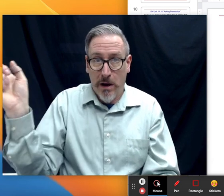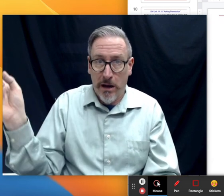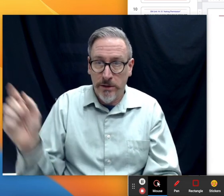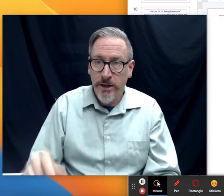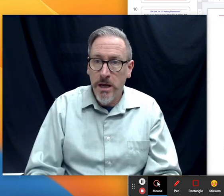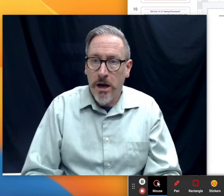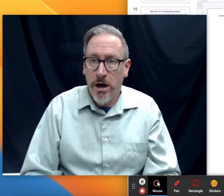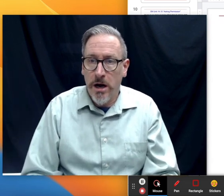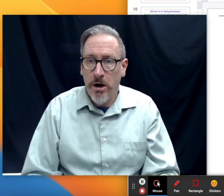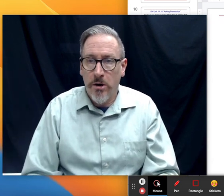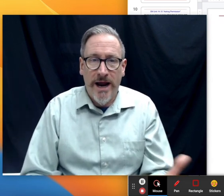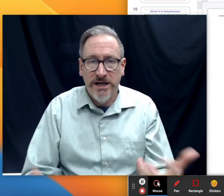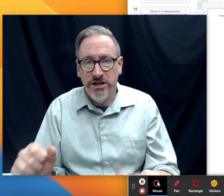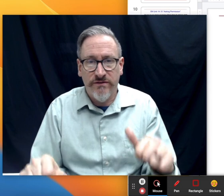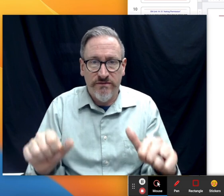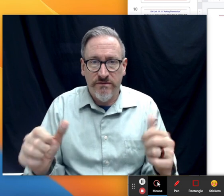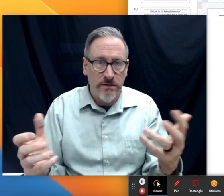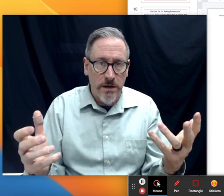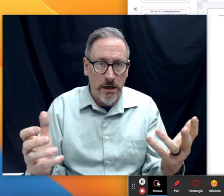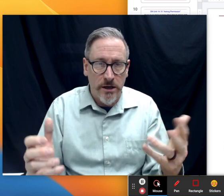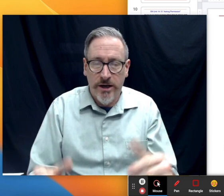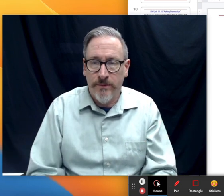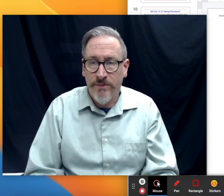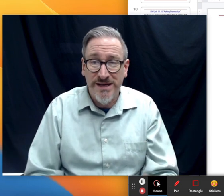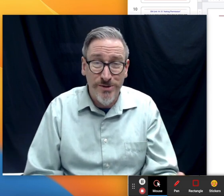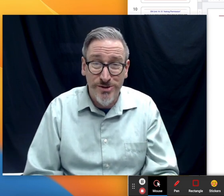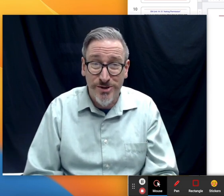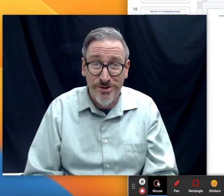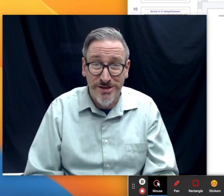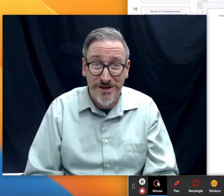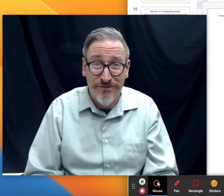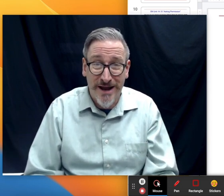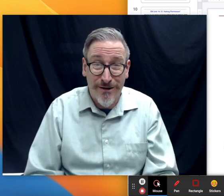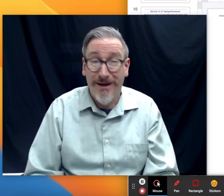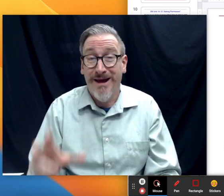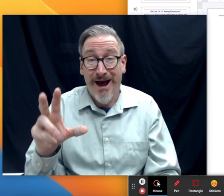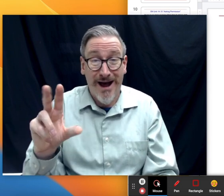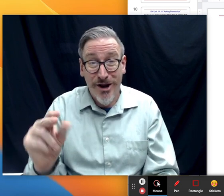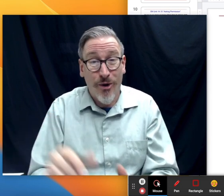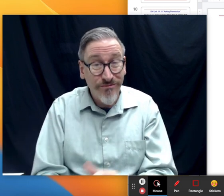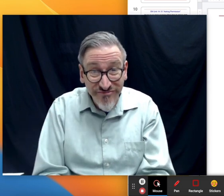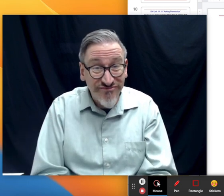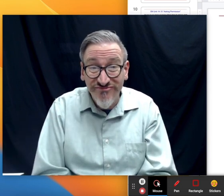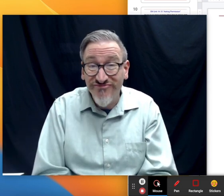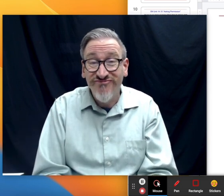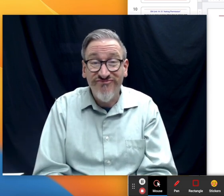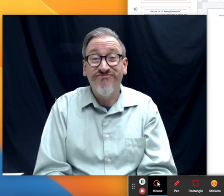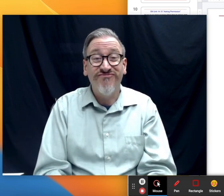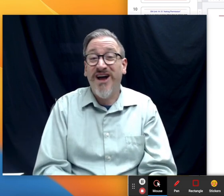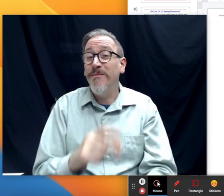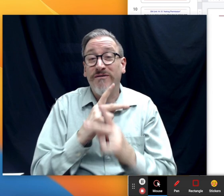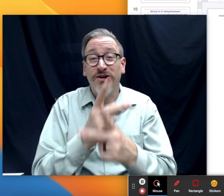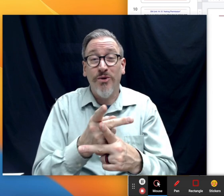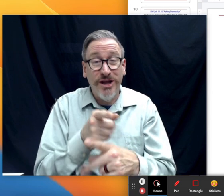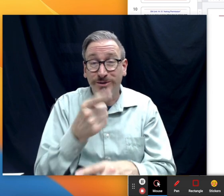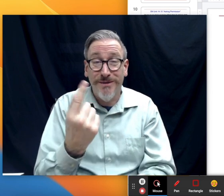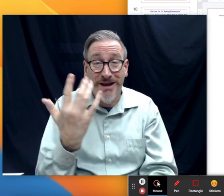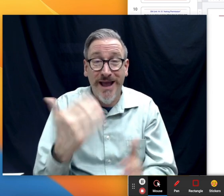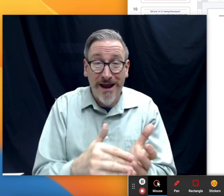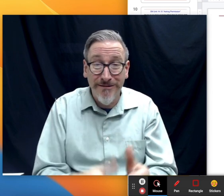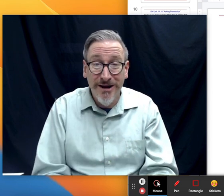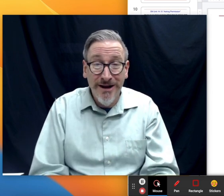Ask Bob. Or hedge of non-committal. I suppose there's also just a flat-out, no, I'm never loaning